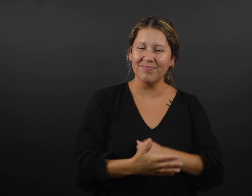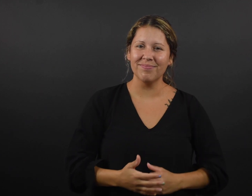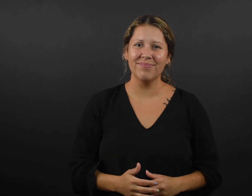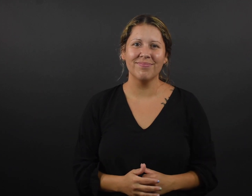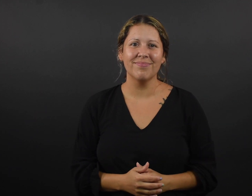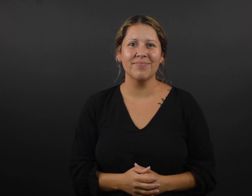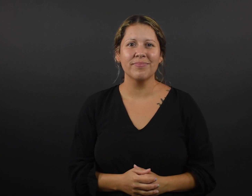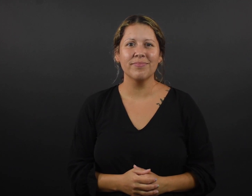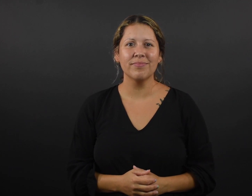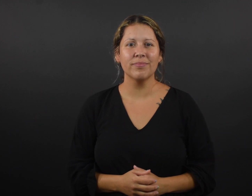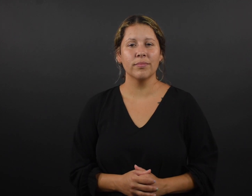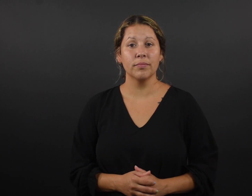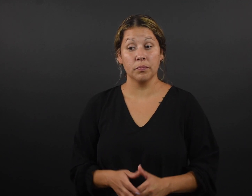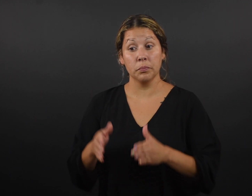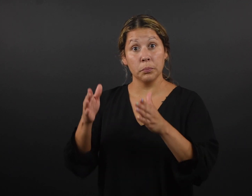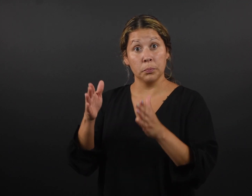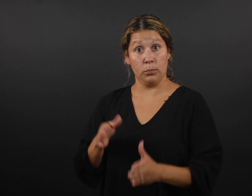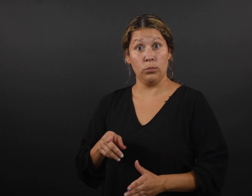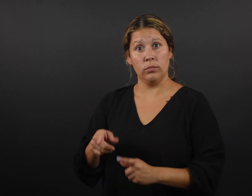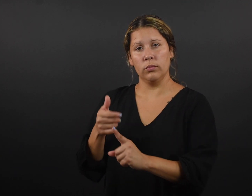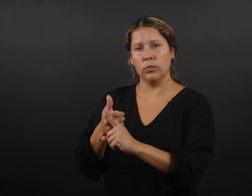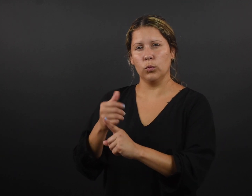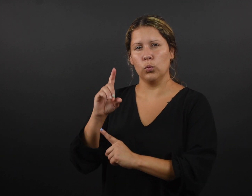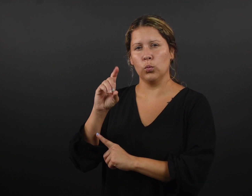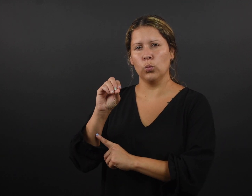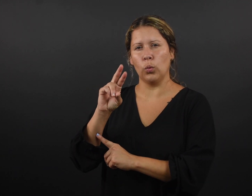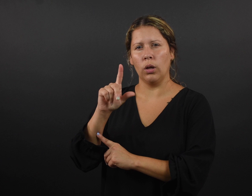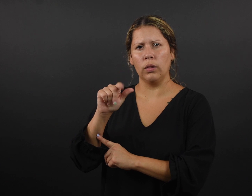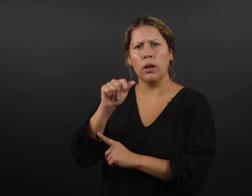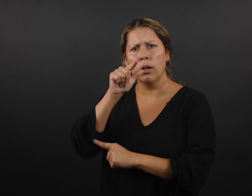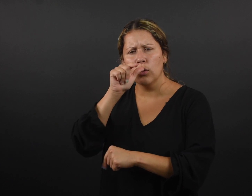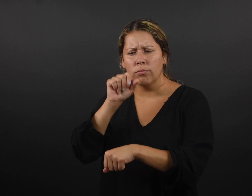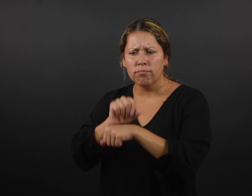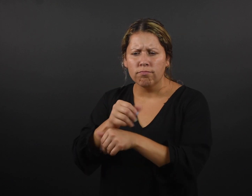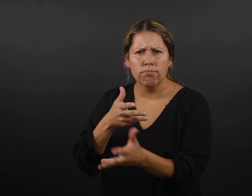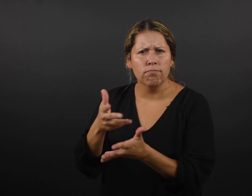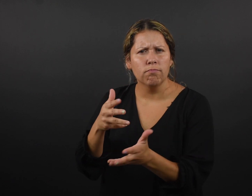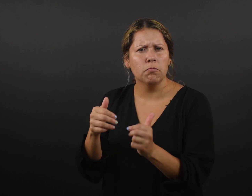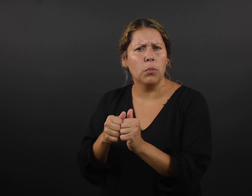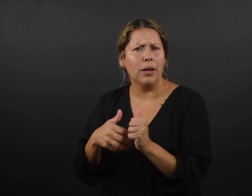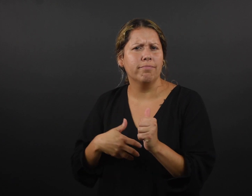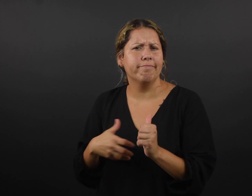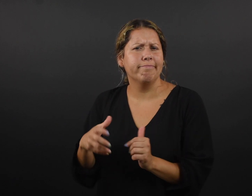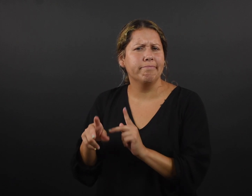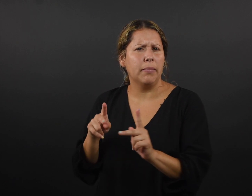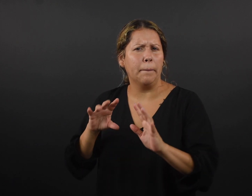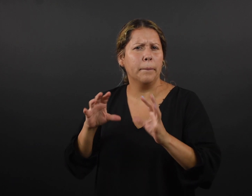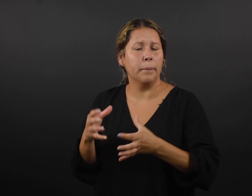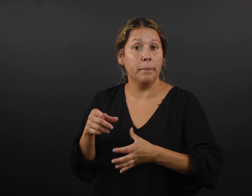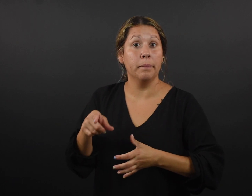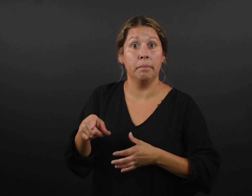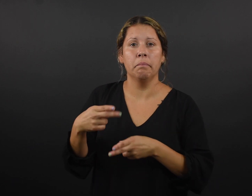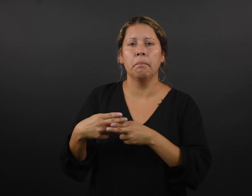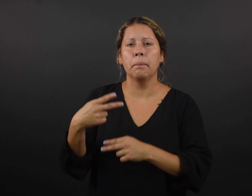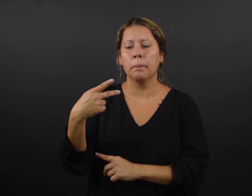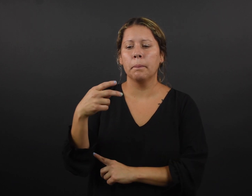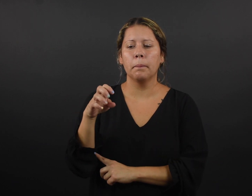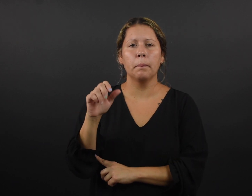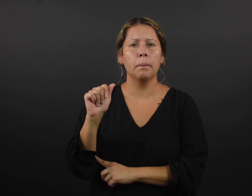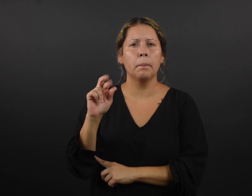Walker Swaney, a doula in the group, credits the virtual nature of these sessions for